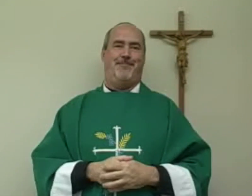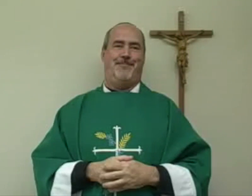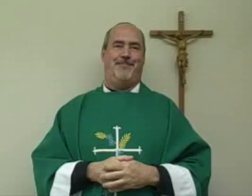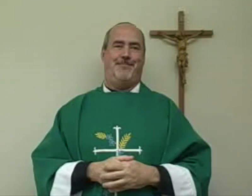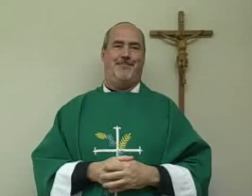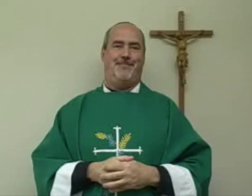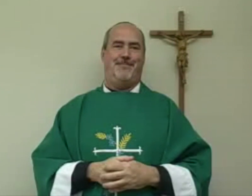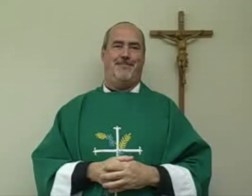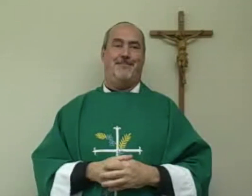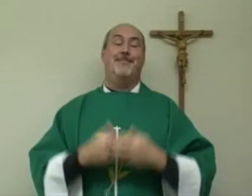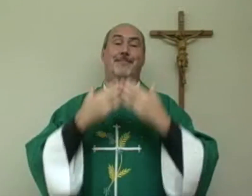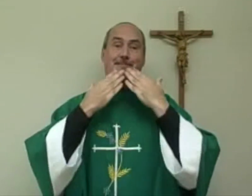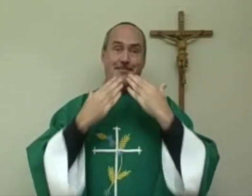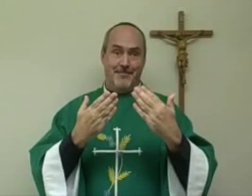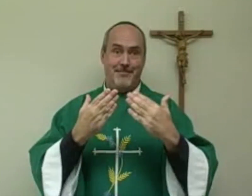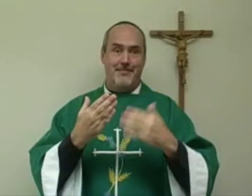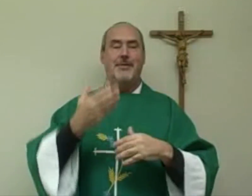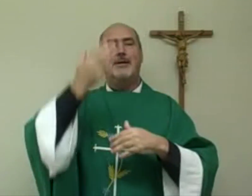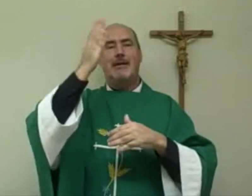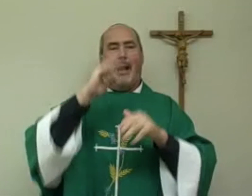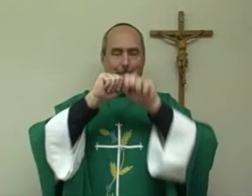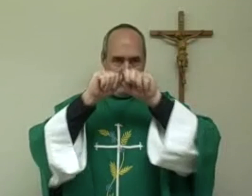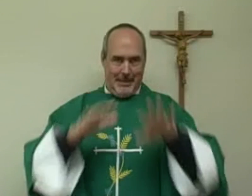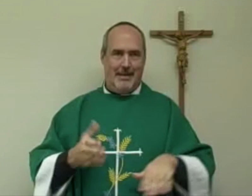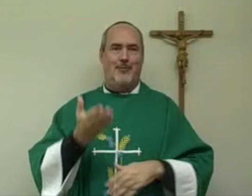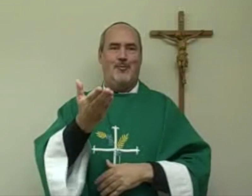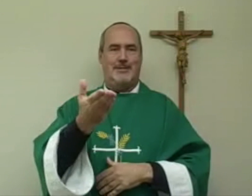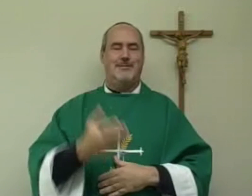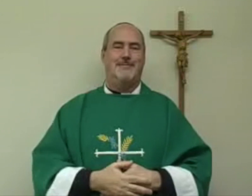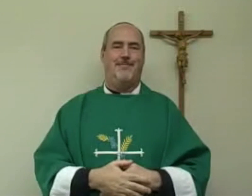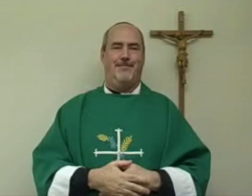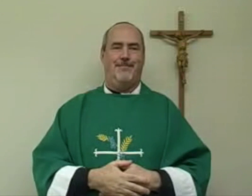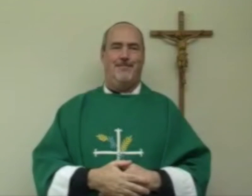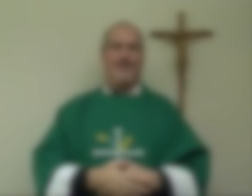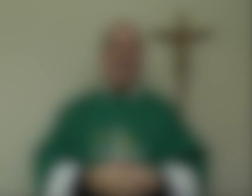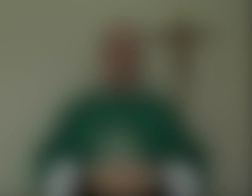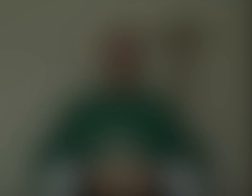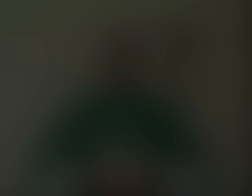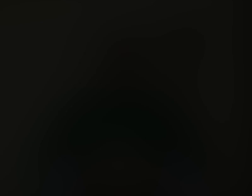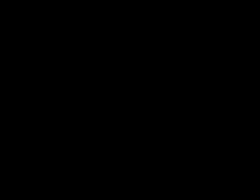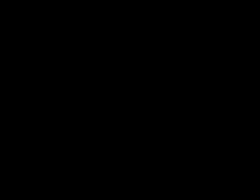God and for other people. So thank you, and God bless you.